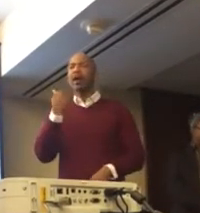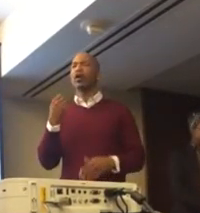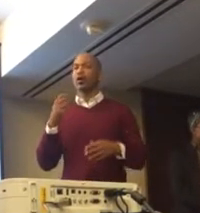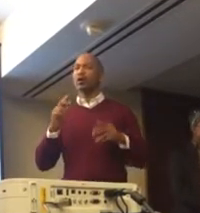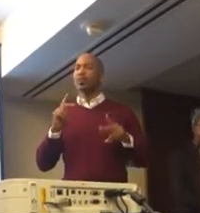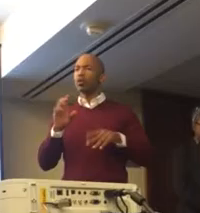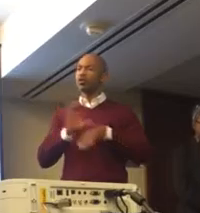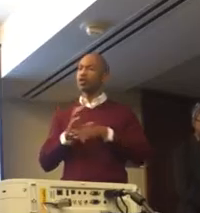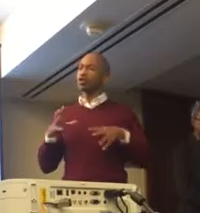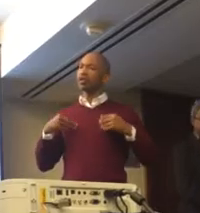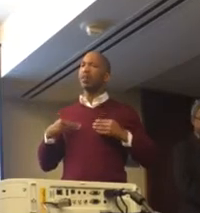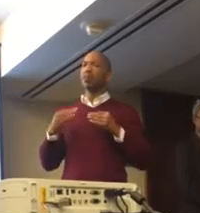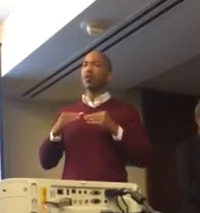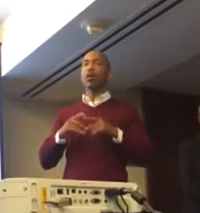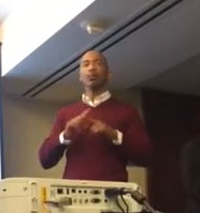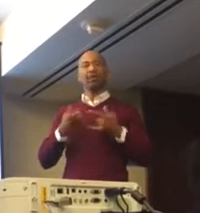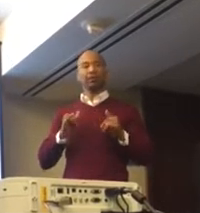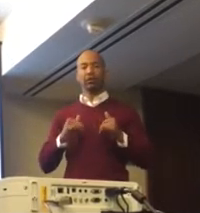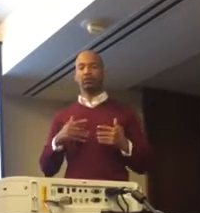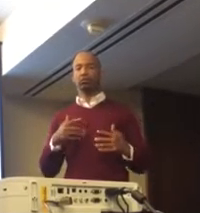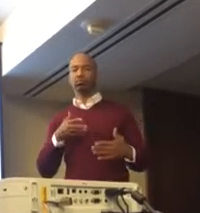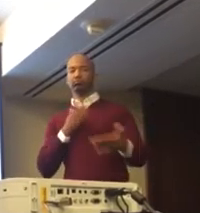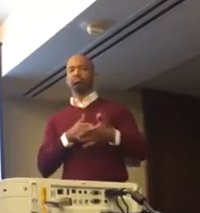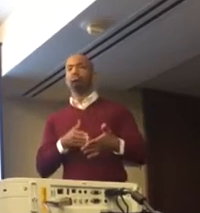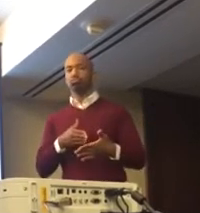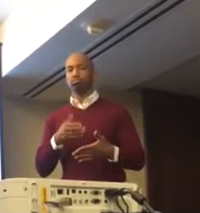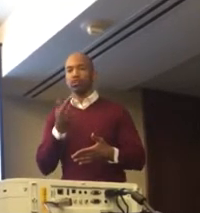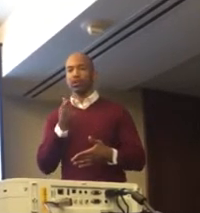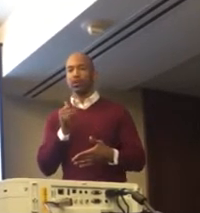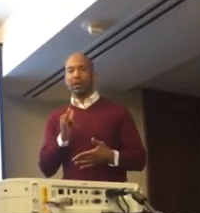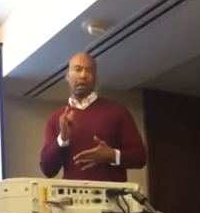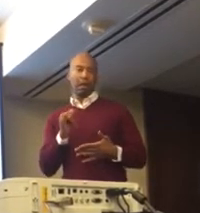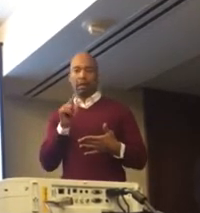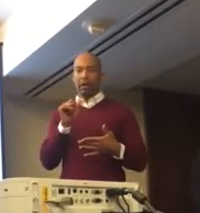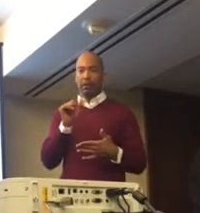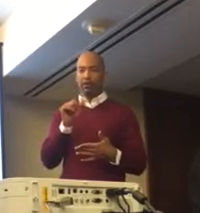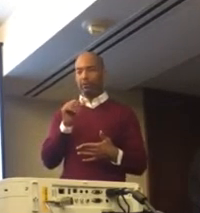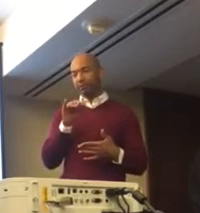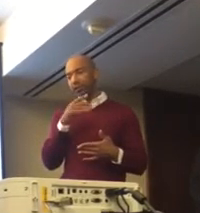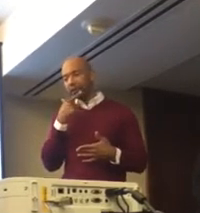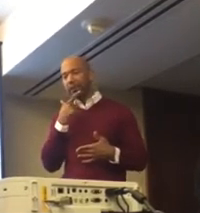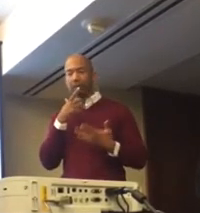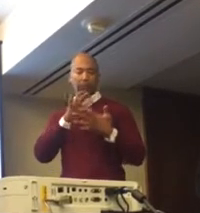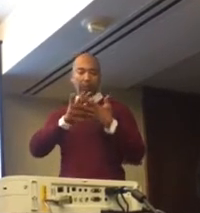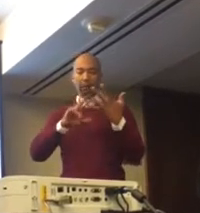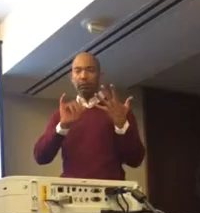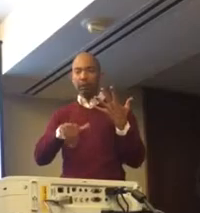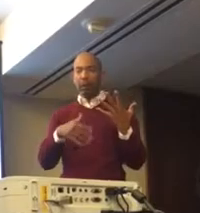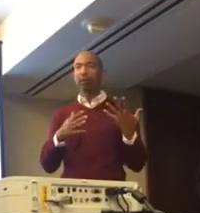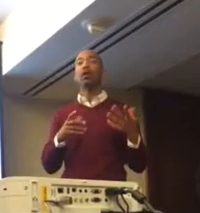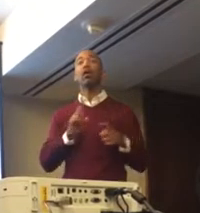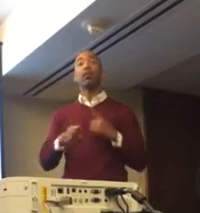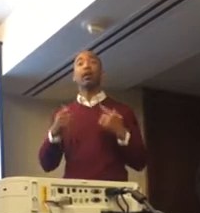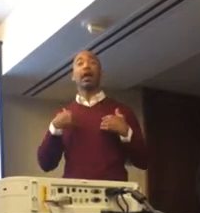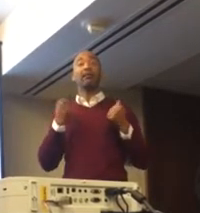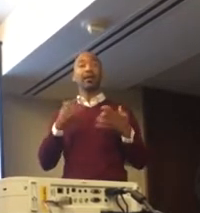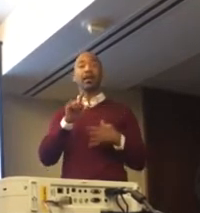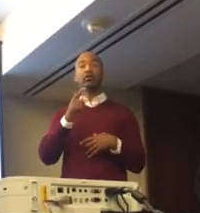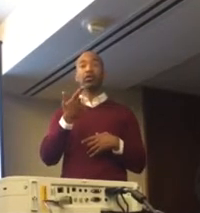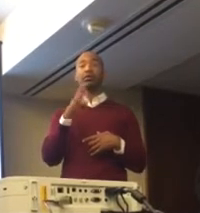still very, very, very homophobic. And what's so tragic to me about that is you have so many LGBTQ